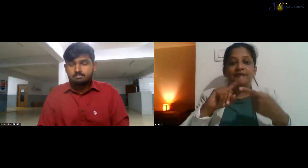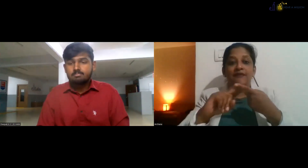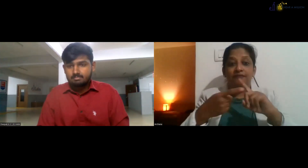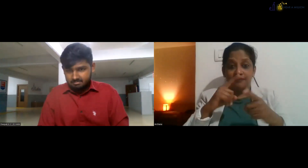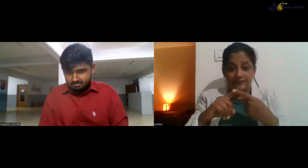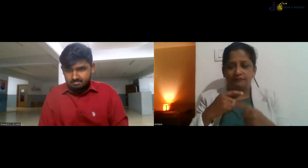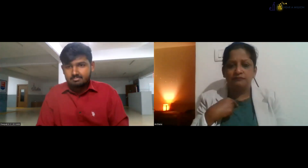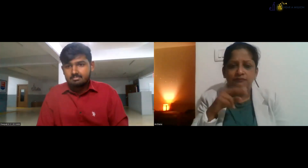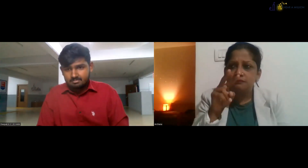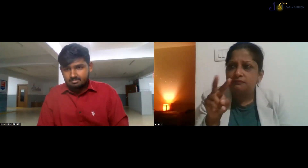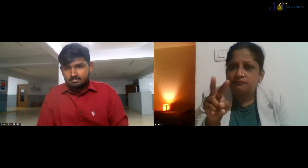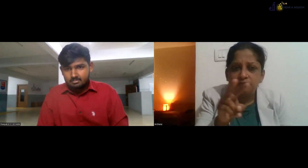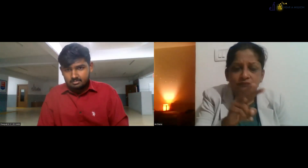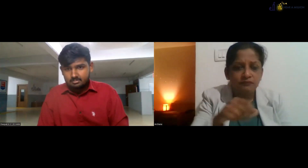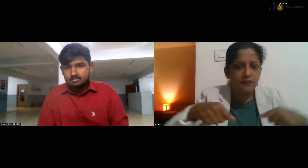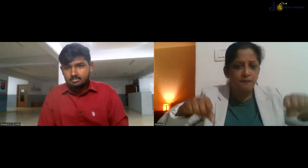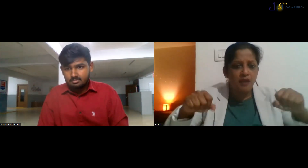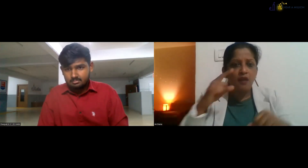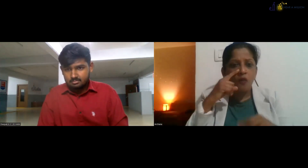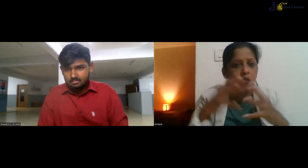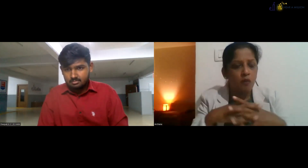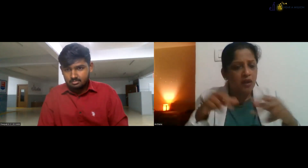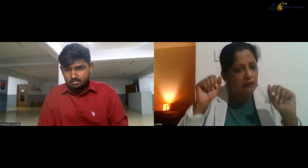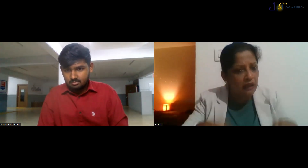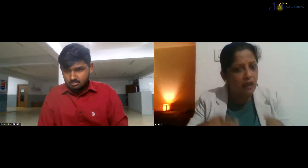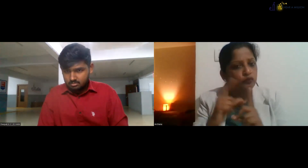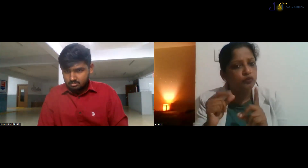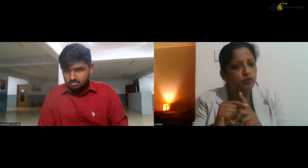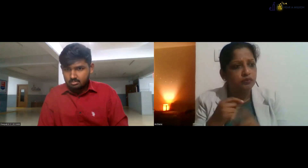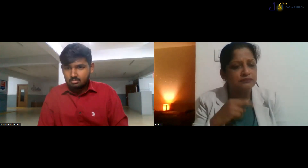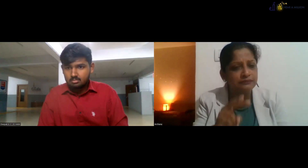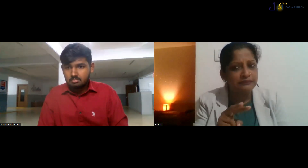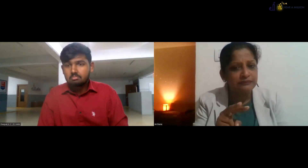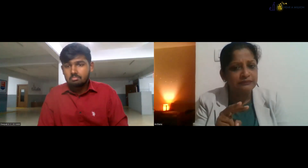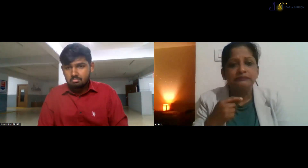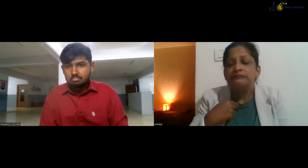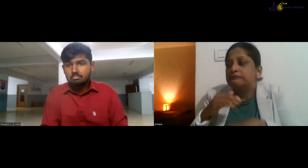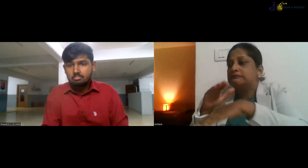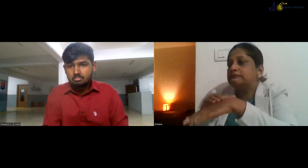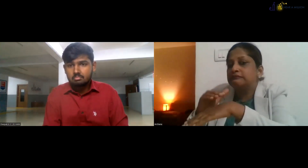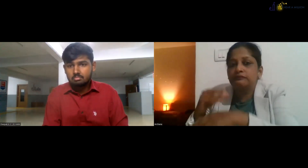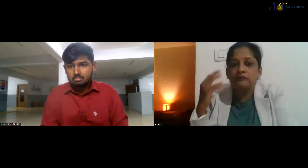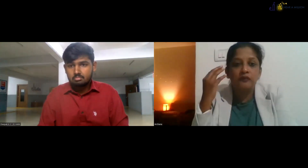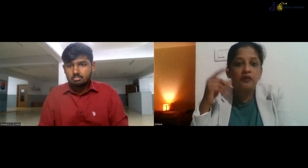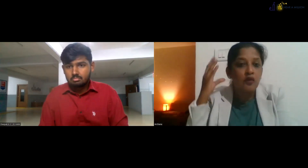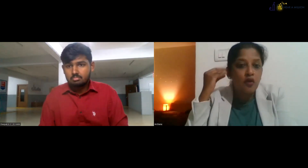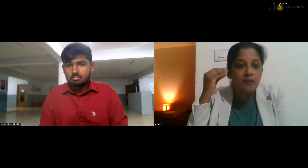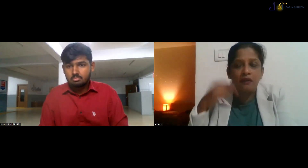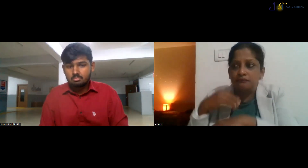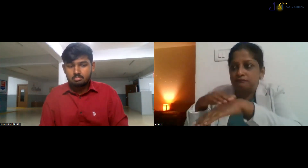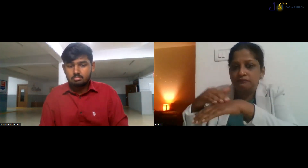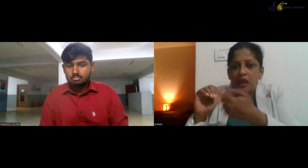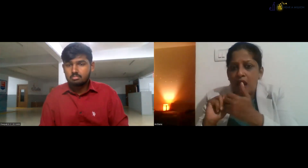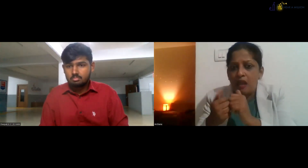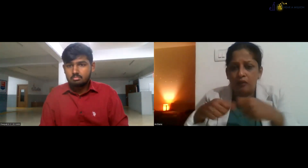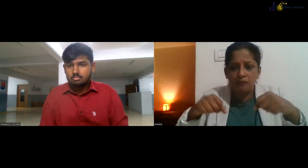about that time? Yes, in 2004. So I saw my friends how they were riding the bike. I saw that yeah, women can also ride the bike.